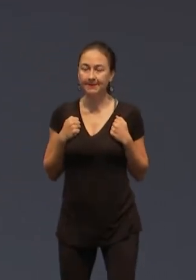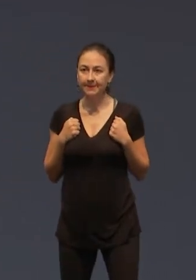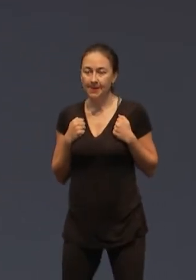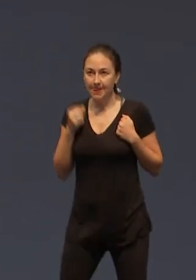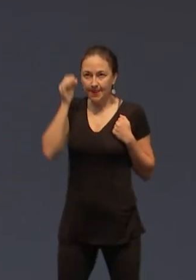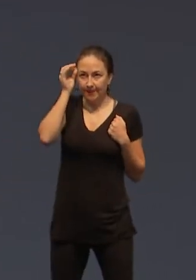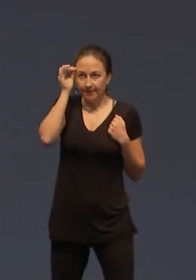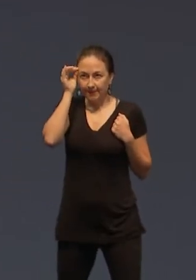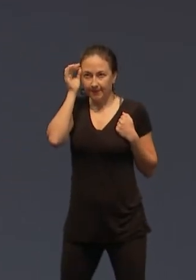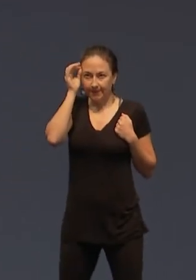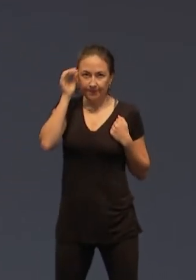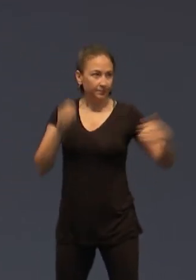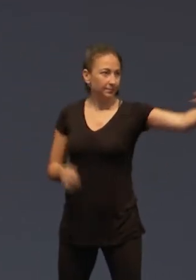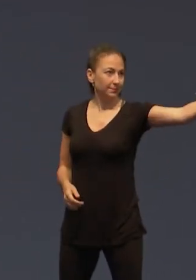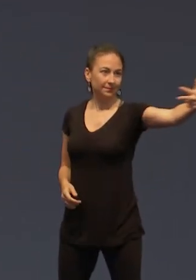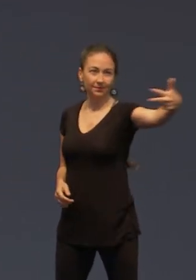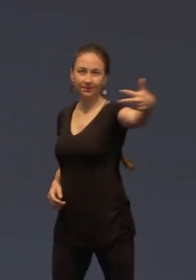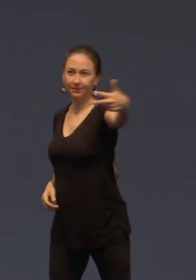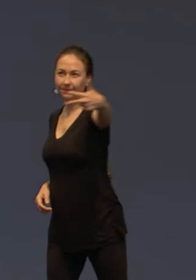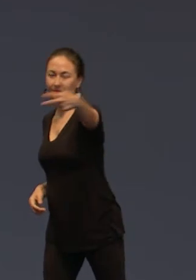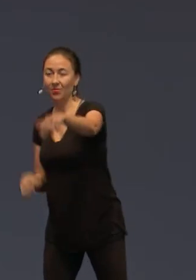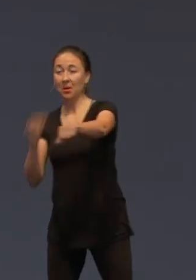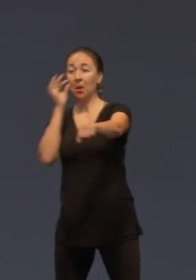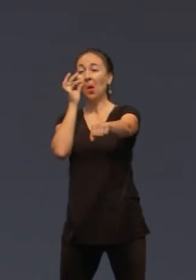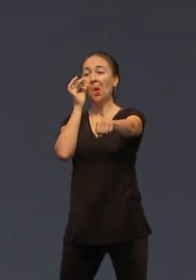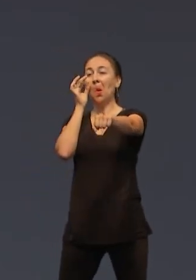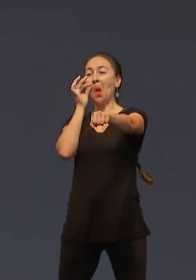School's out. Dad's coming.